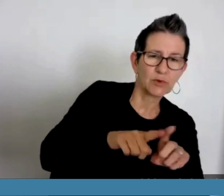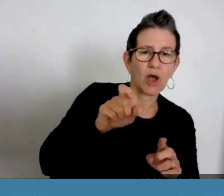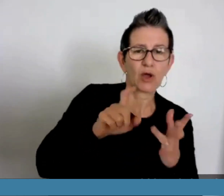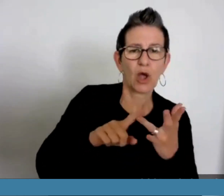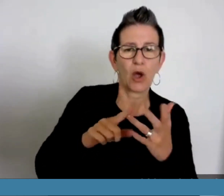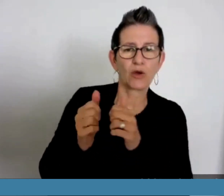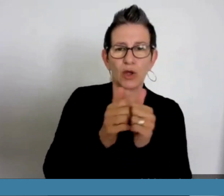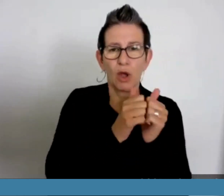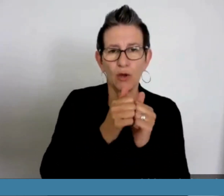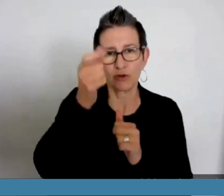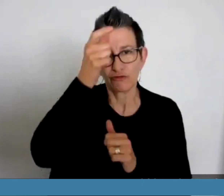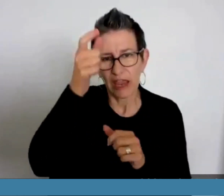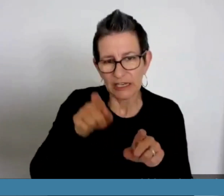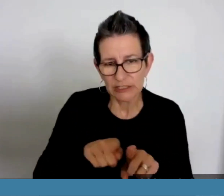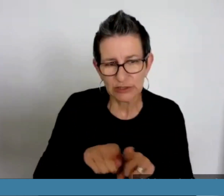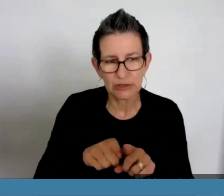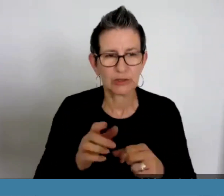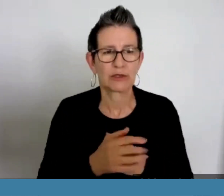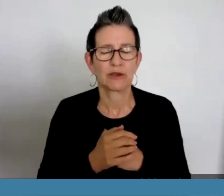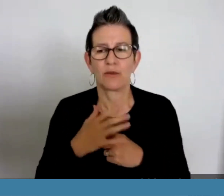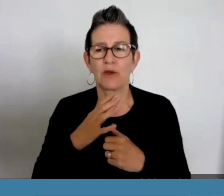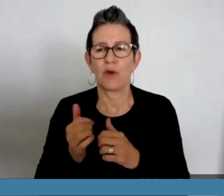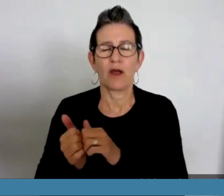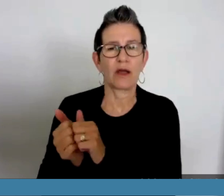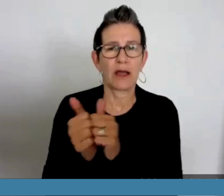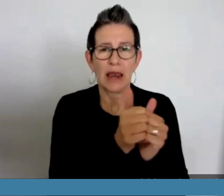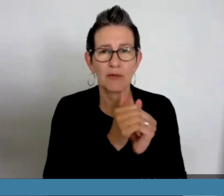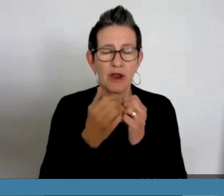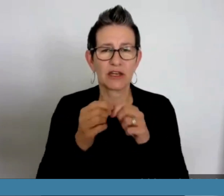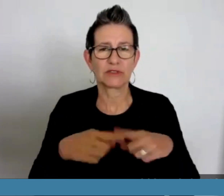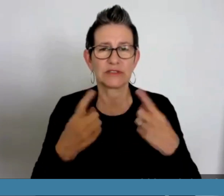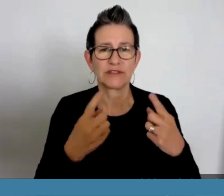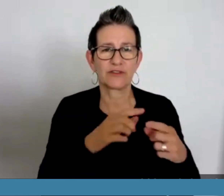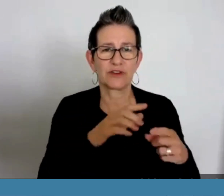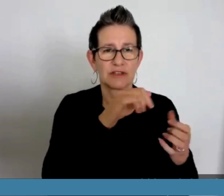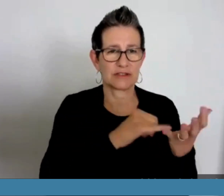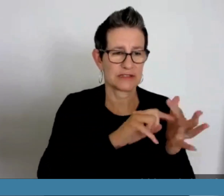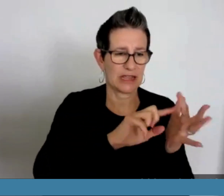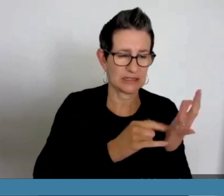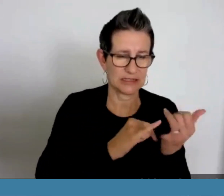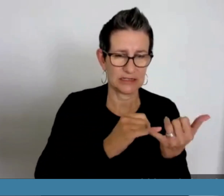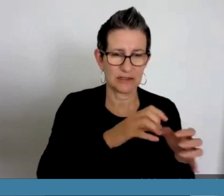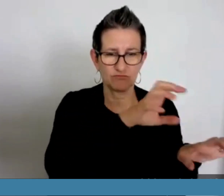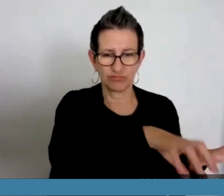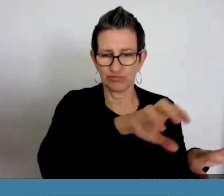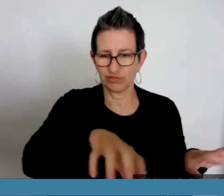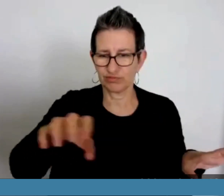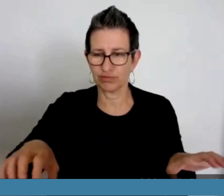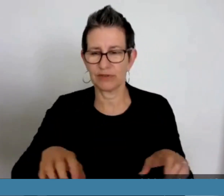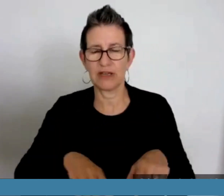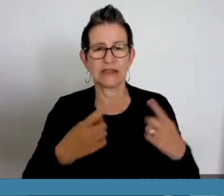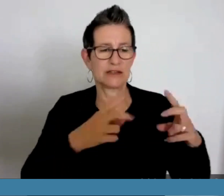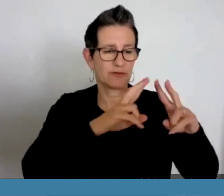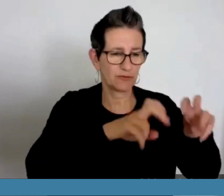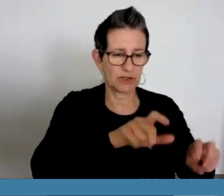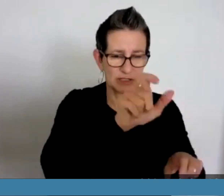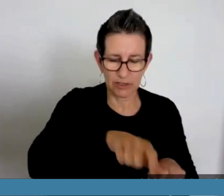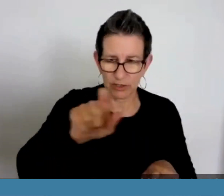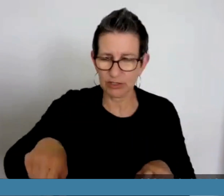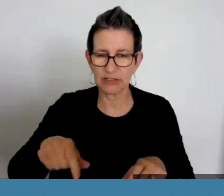Collaboration across sectors. We foster partnerships between researchers, organisations, government, and people with